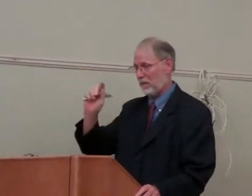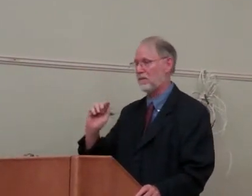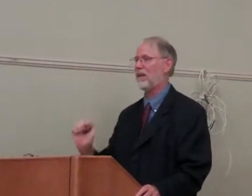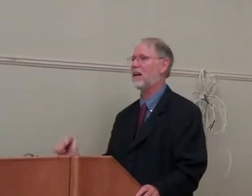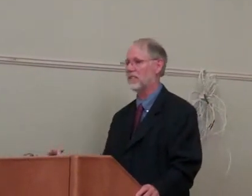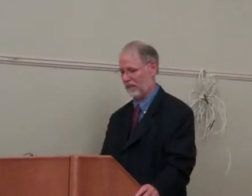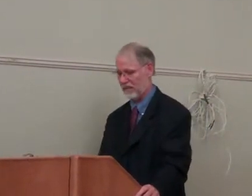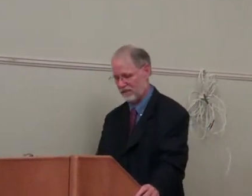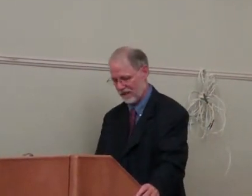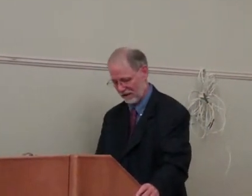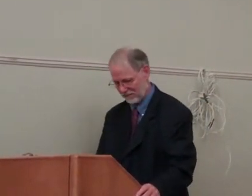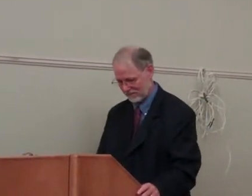people out there.